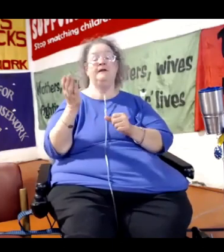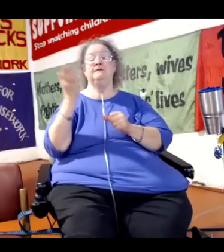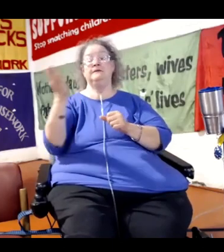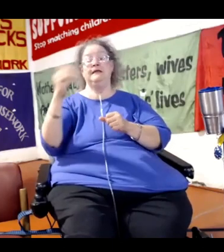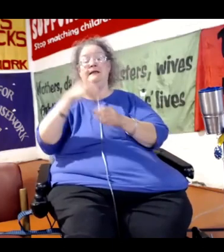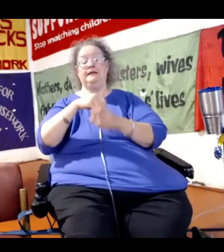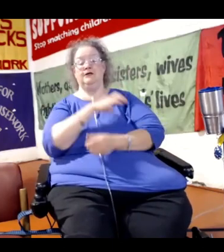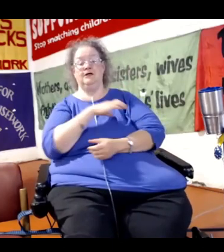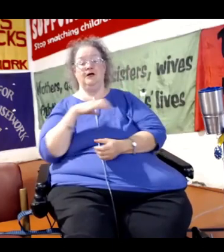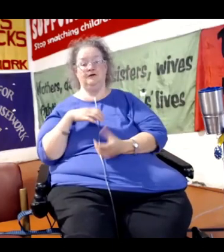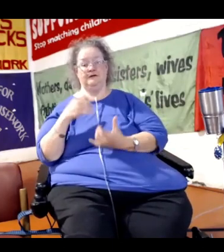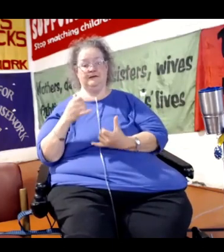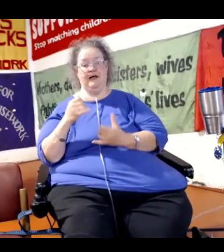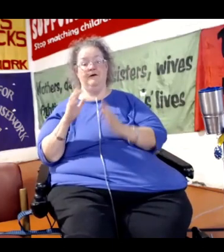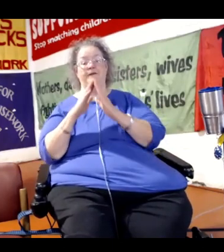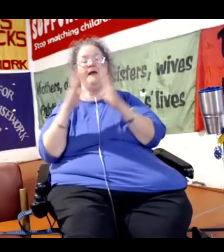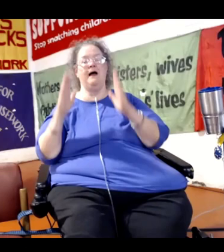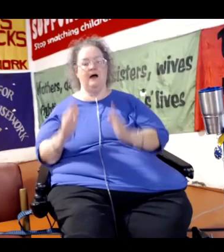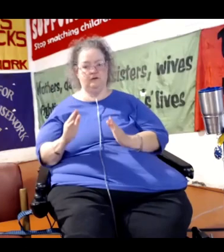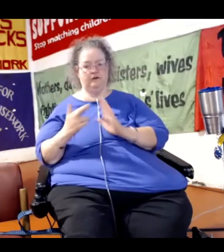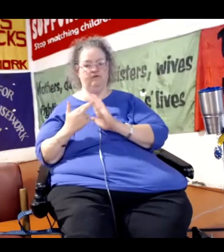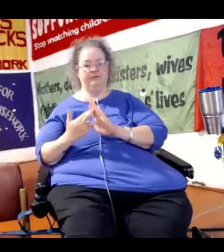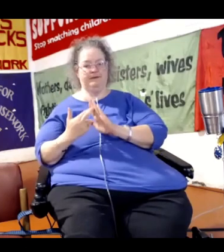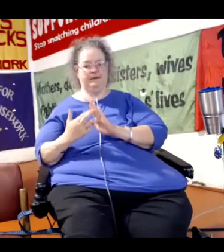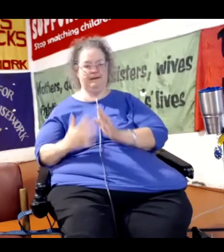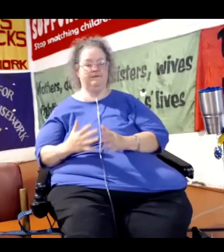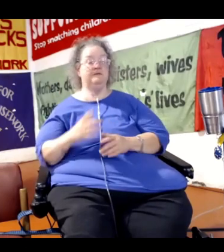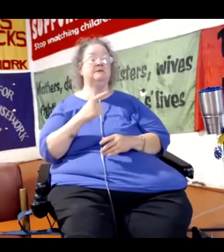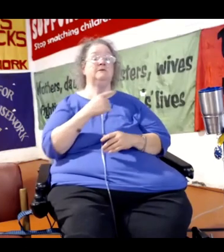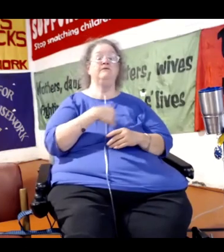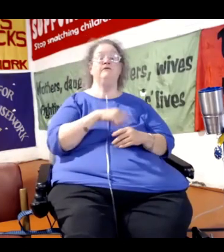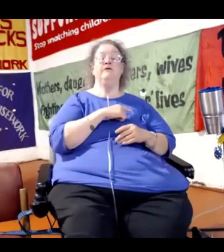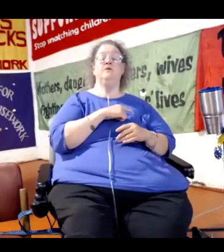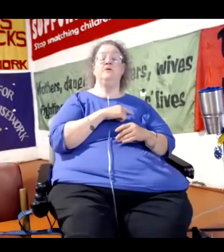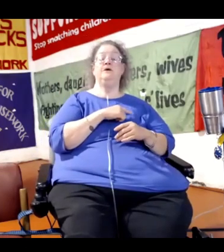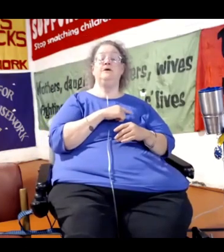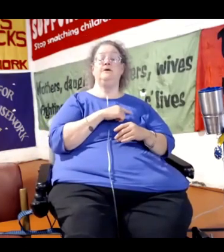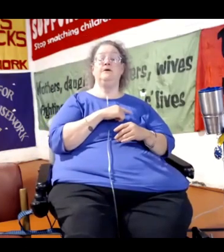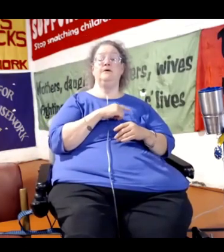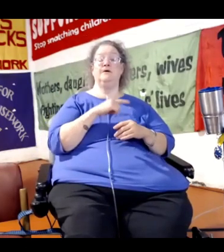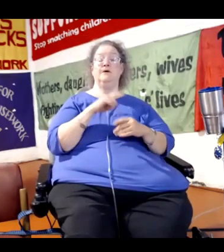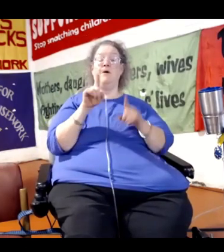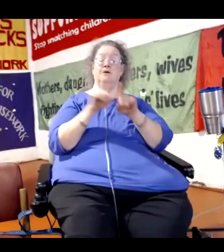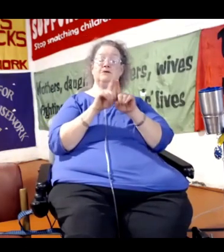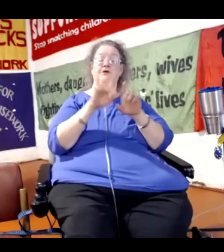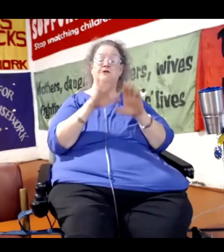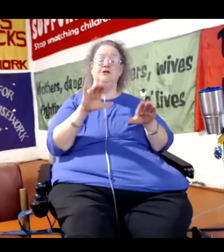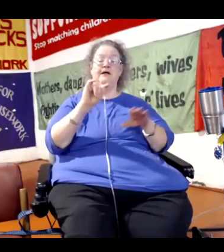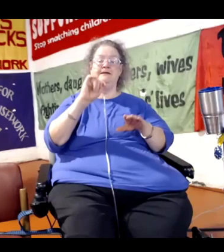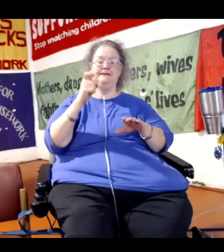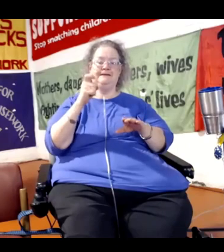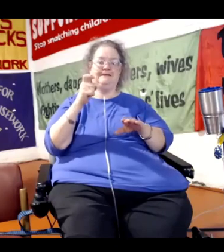Congress. And we're also fighting on the front of the child tax credit, which was also reintroduced